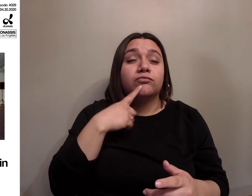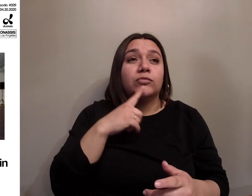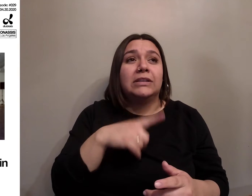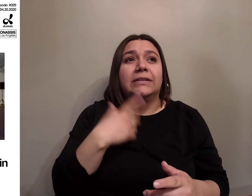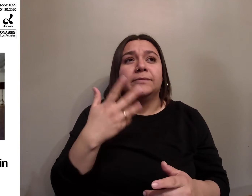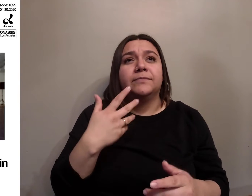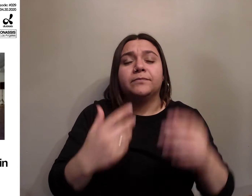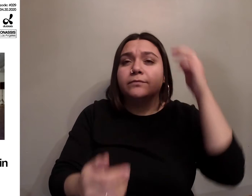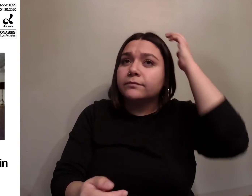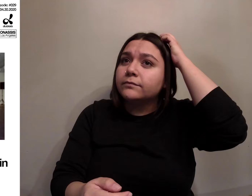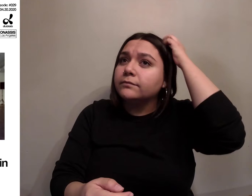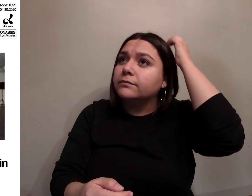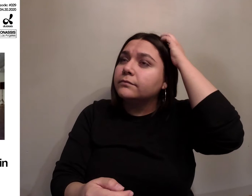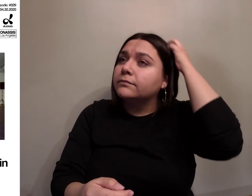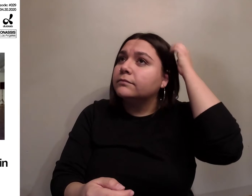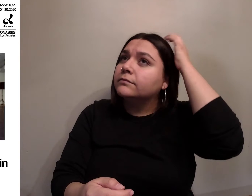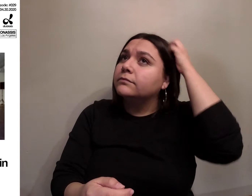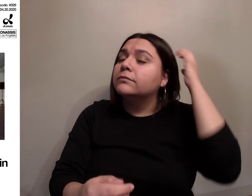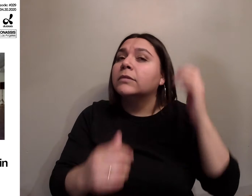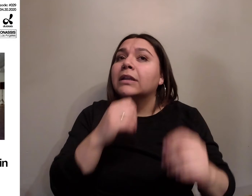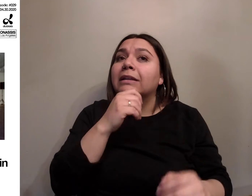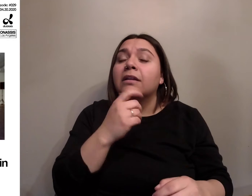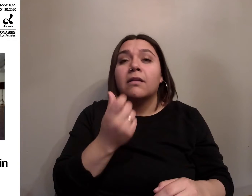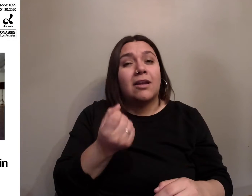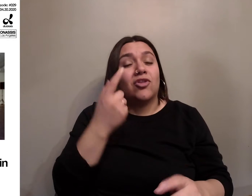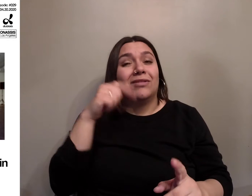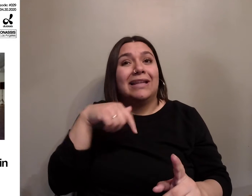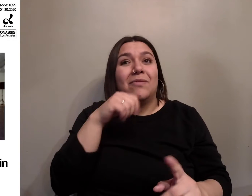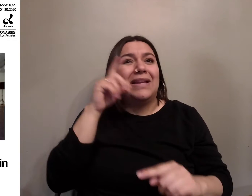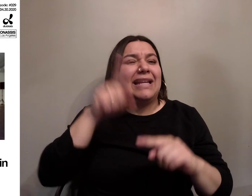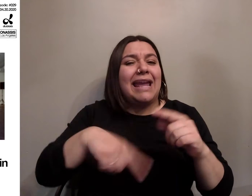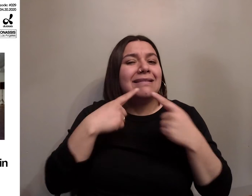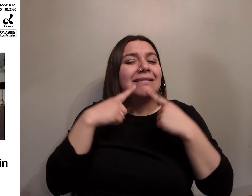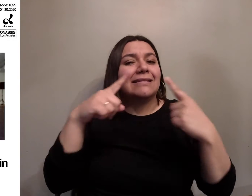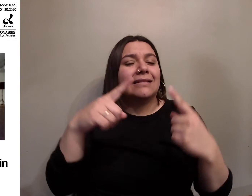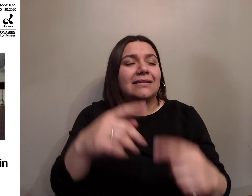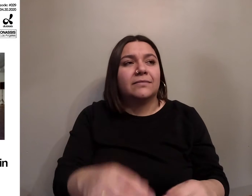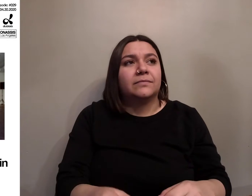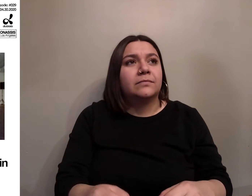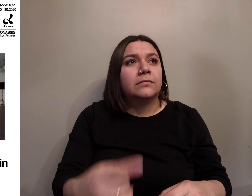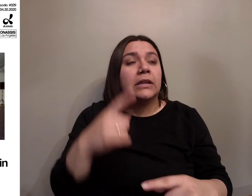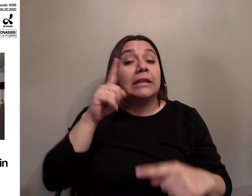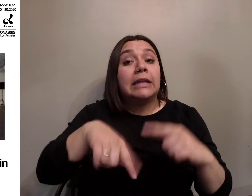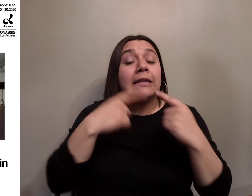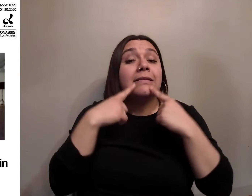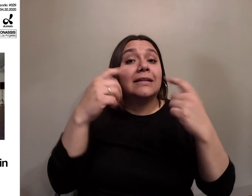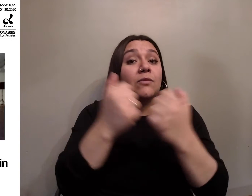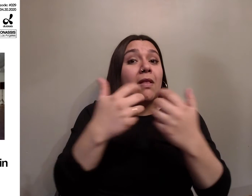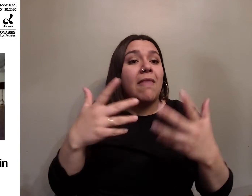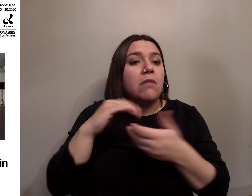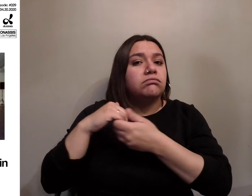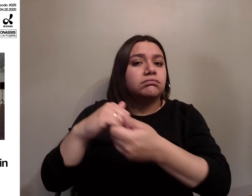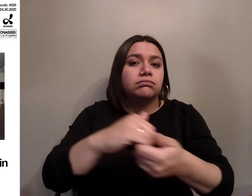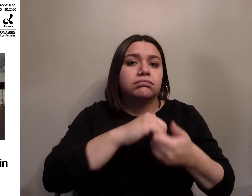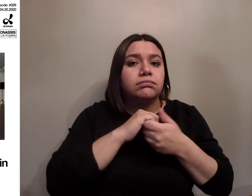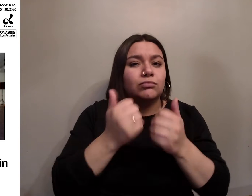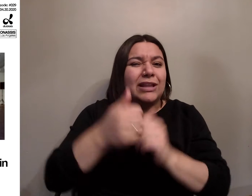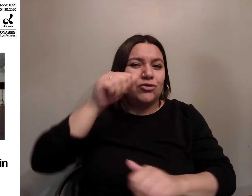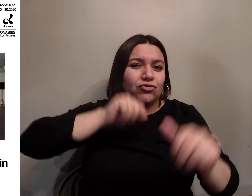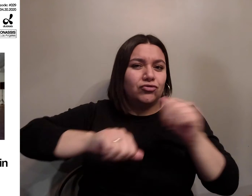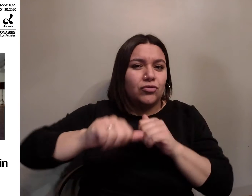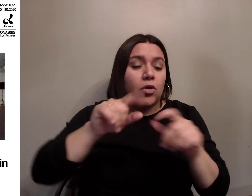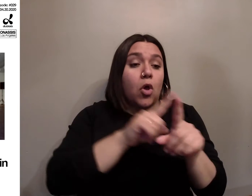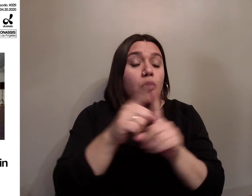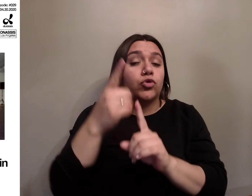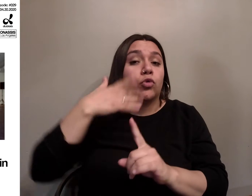of this understanding that we cannot really succeed without collaborating with each other